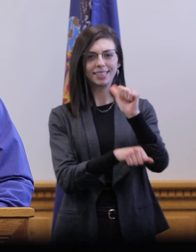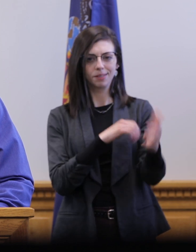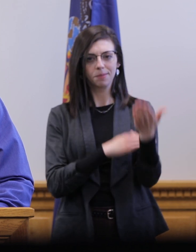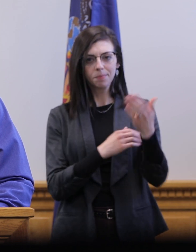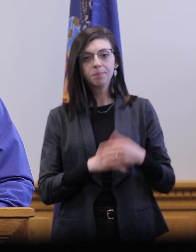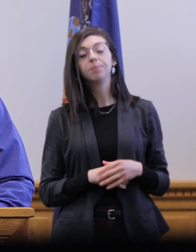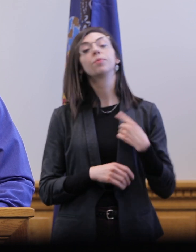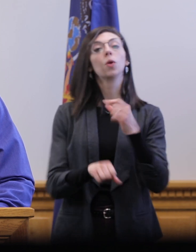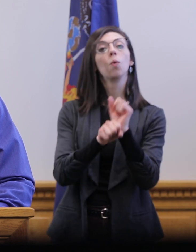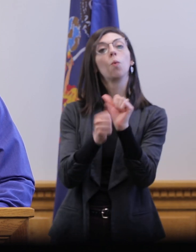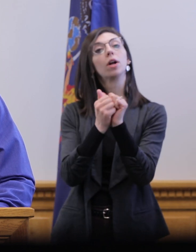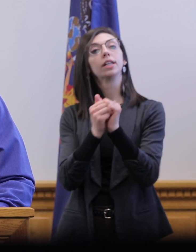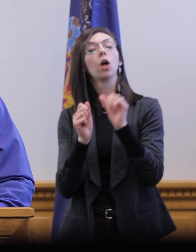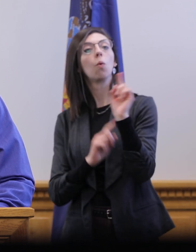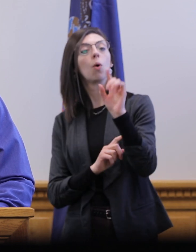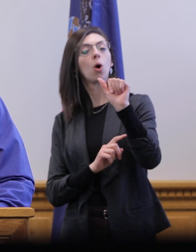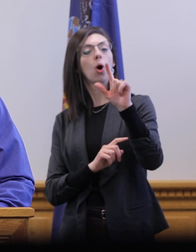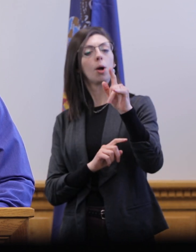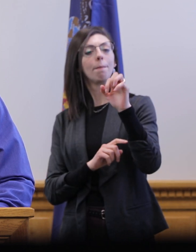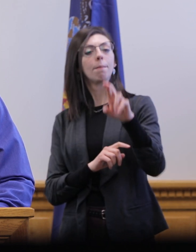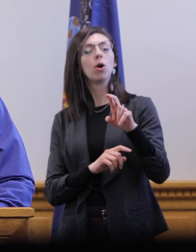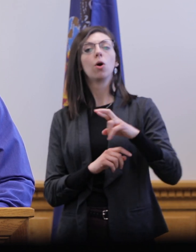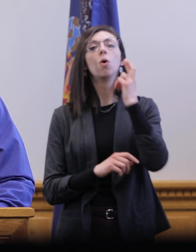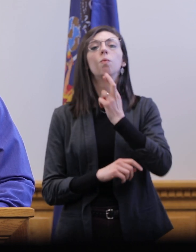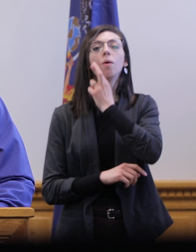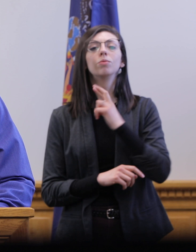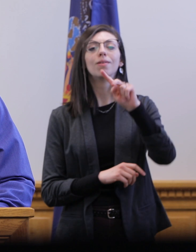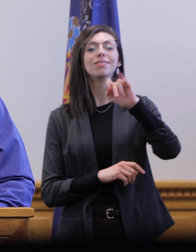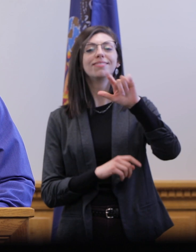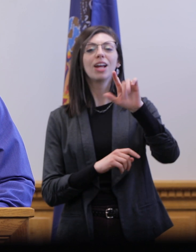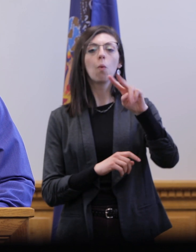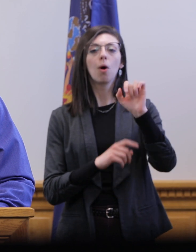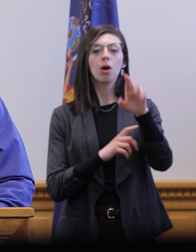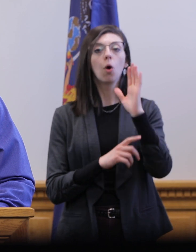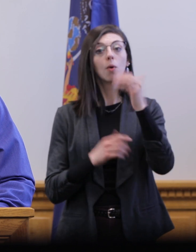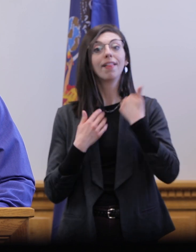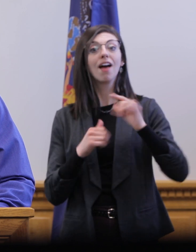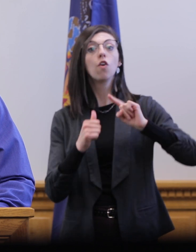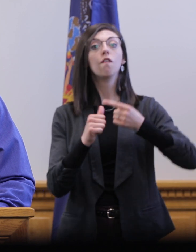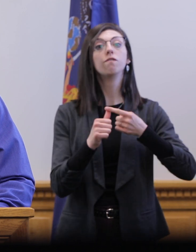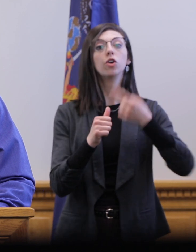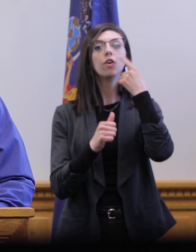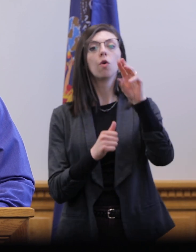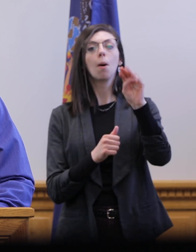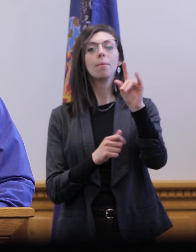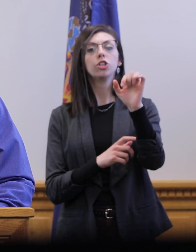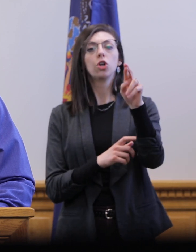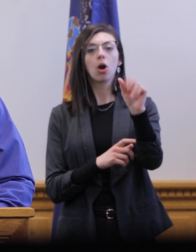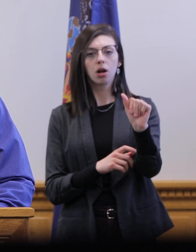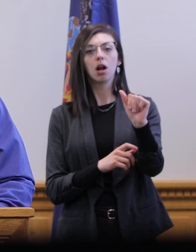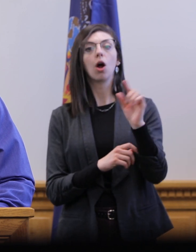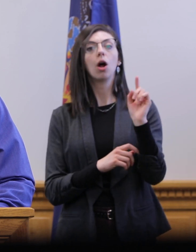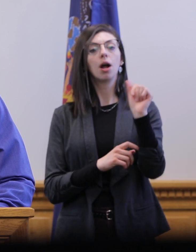Working with the Tailwater Lodge in Altmar, the Health Department will hold a first dose Moderna clinic next Thursday, April 1st, from 2